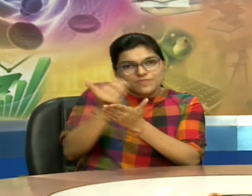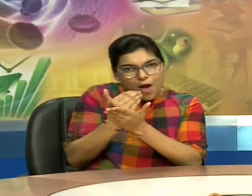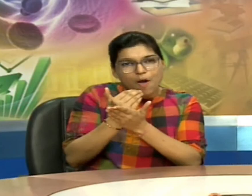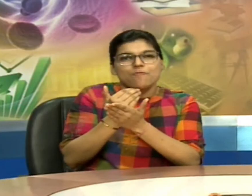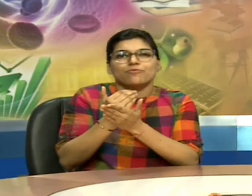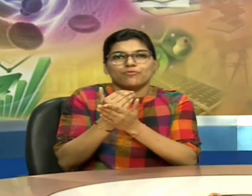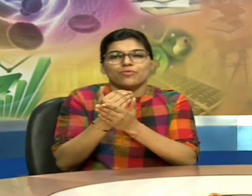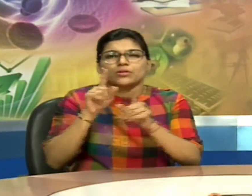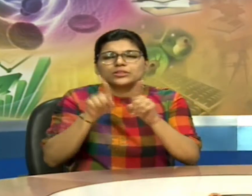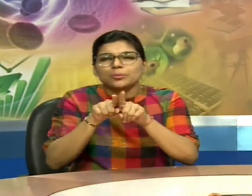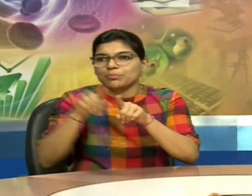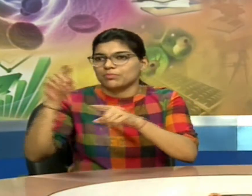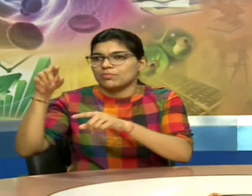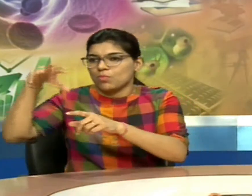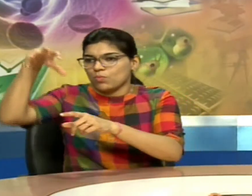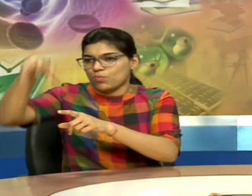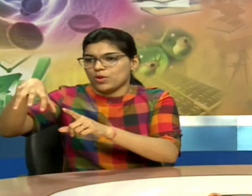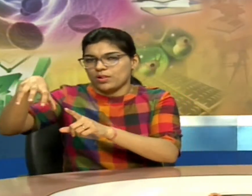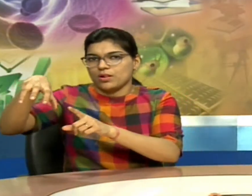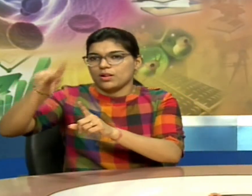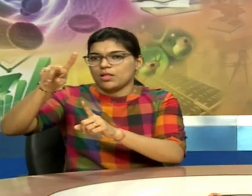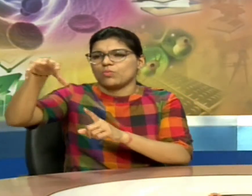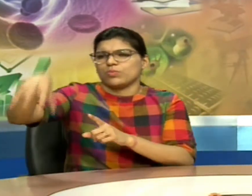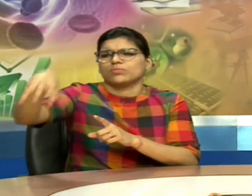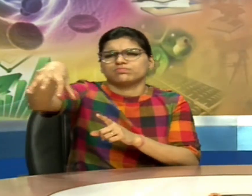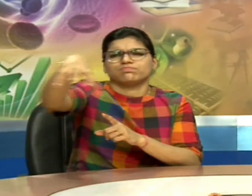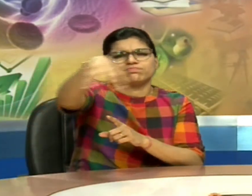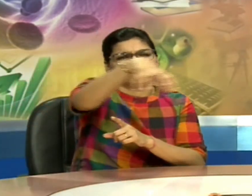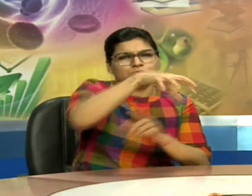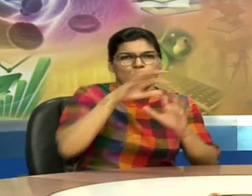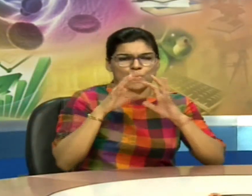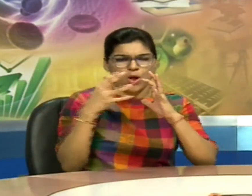to raise awareness of the needs to take action on the climatic change.